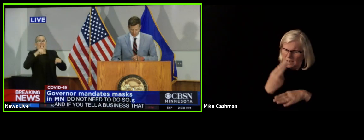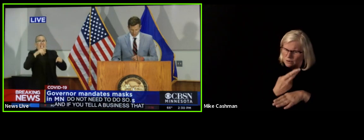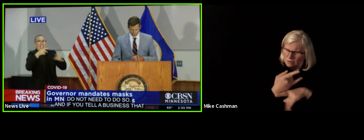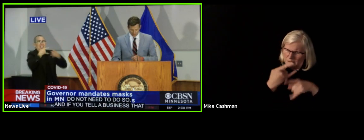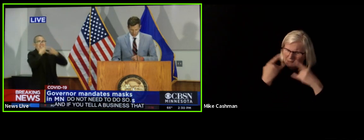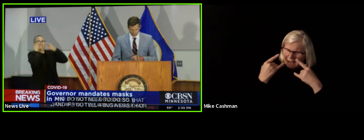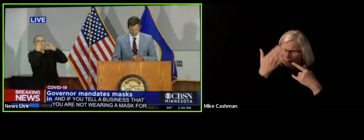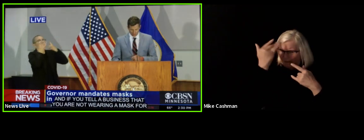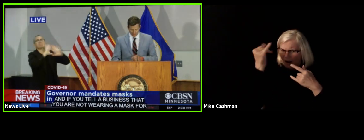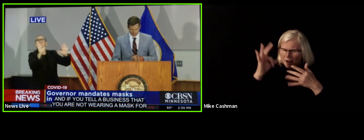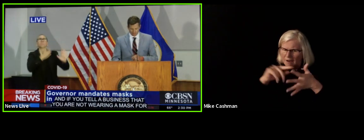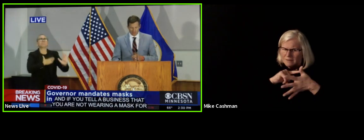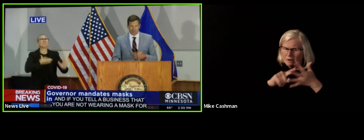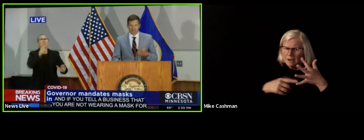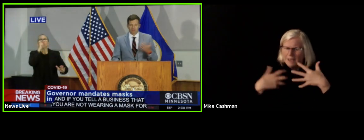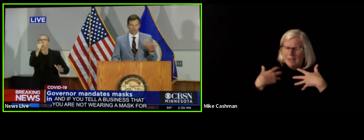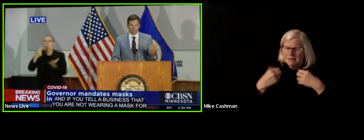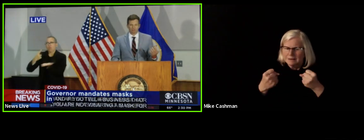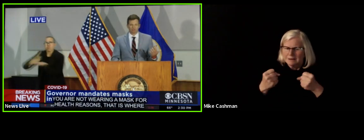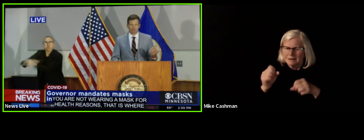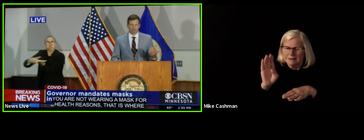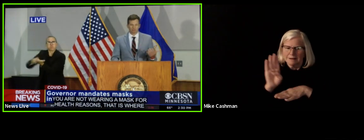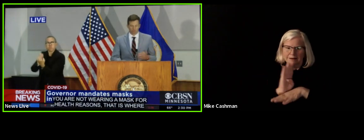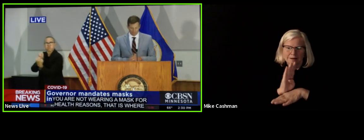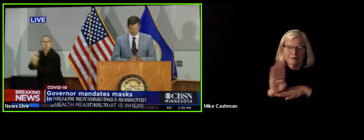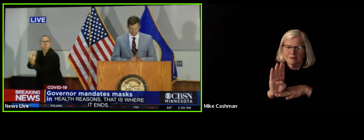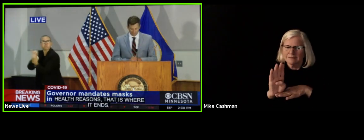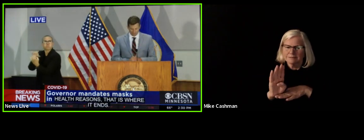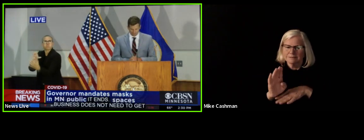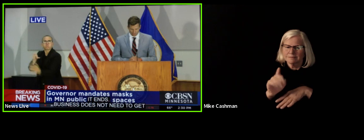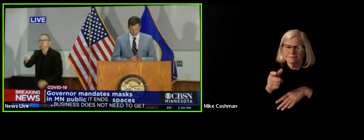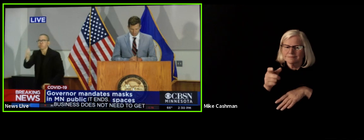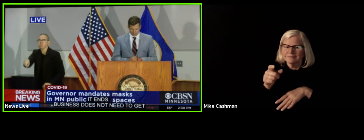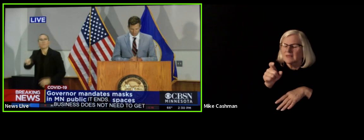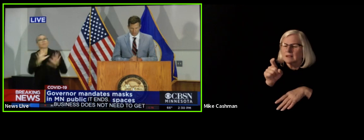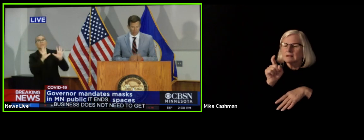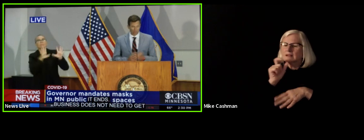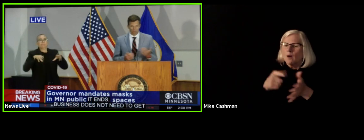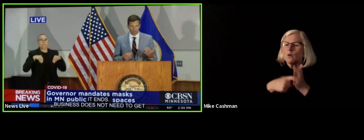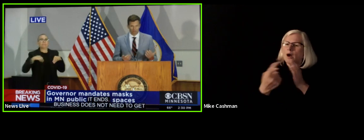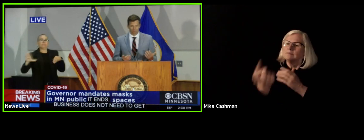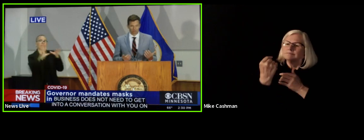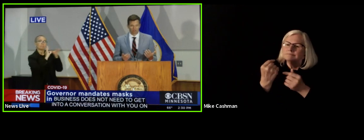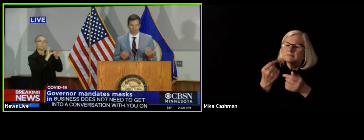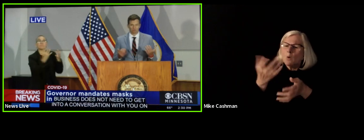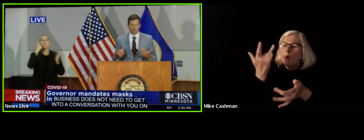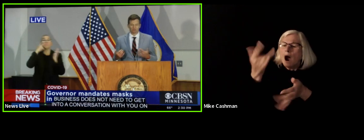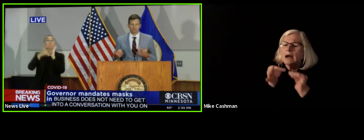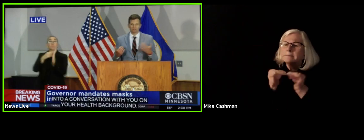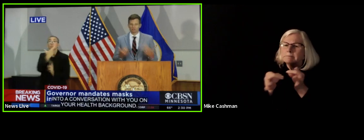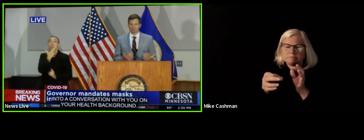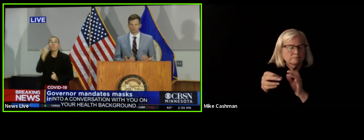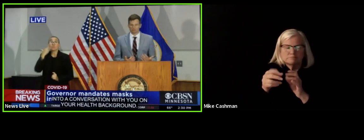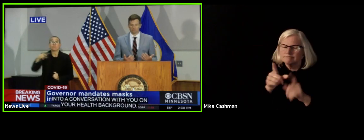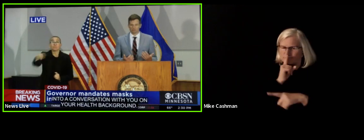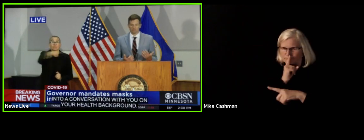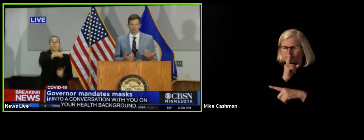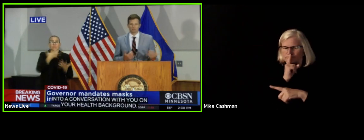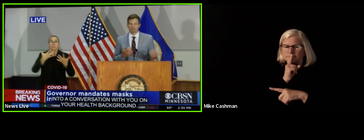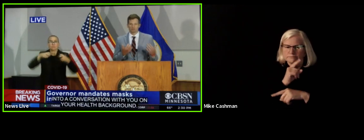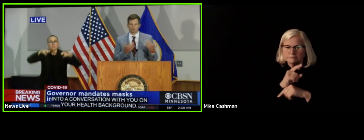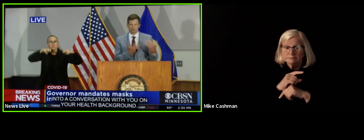with you about your health background on that. Obviously, if you're eating or drinking at a restaurant, you don't have to wear a mask. We ask that you wear it into the